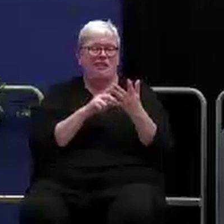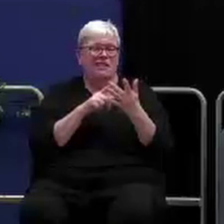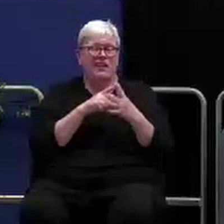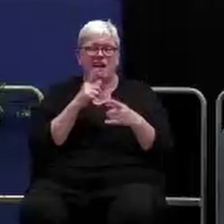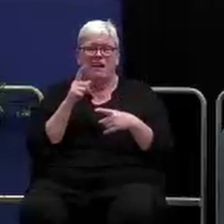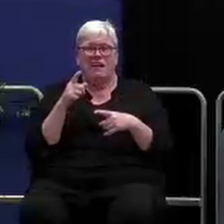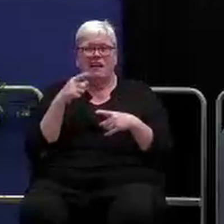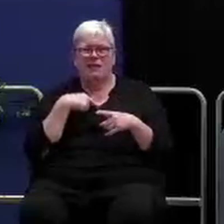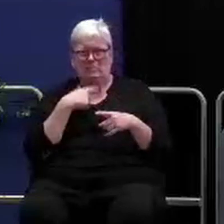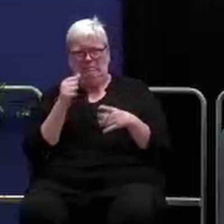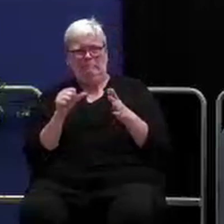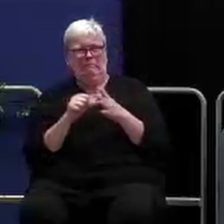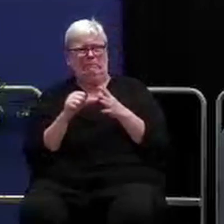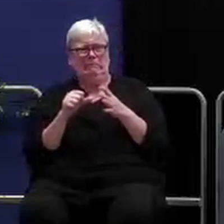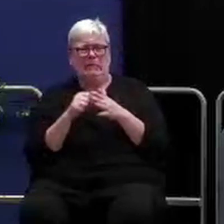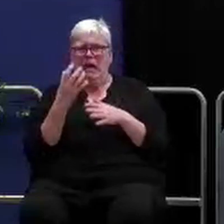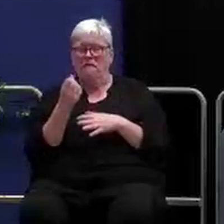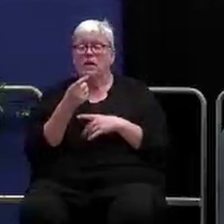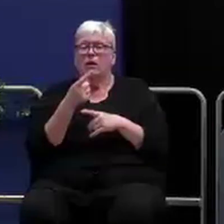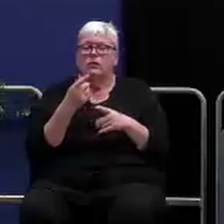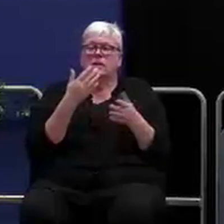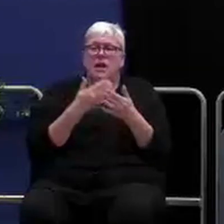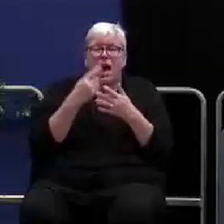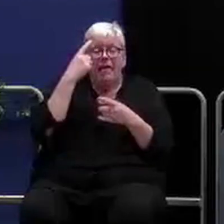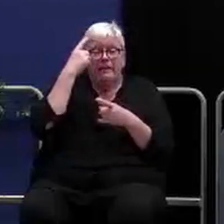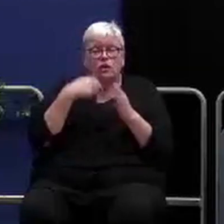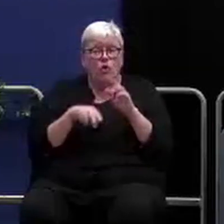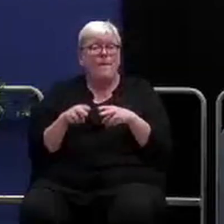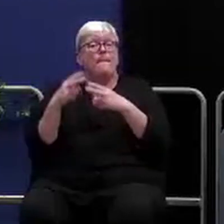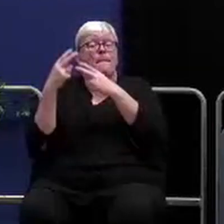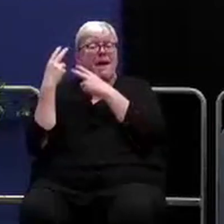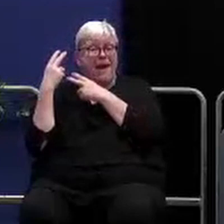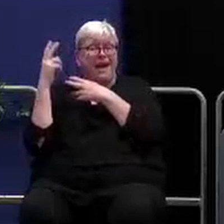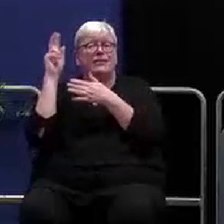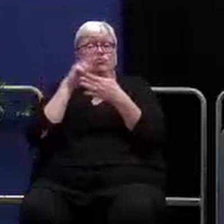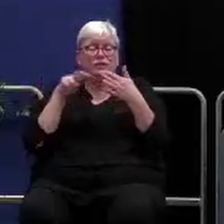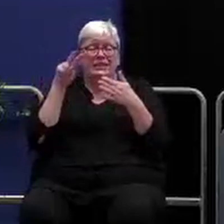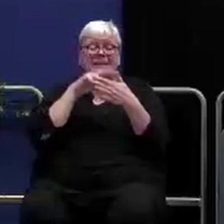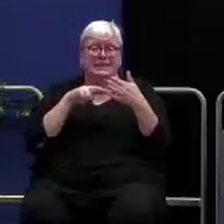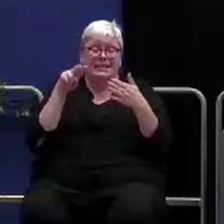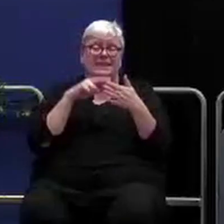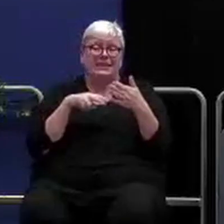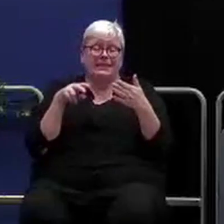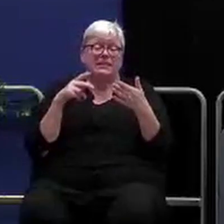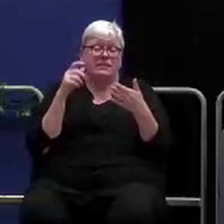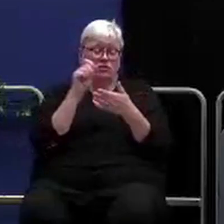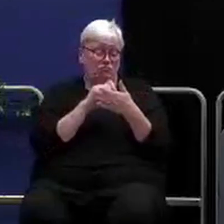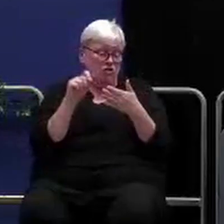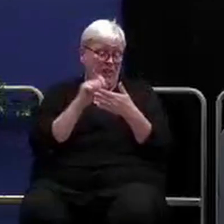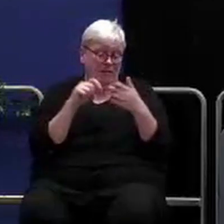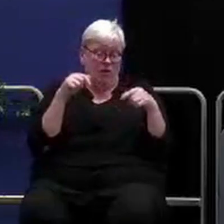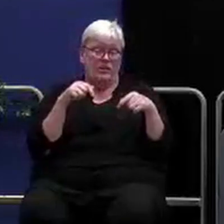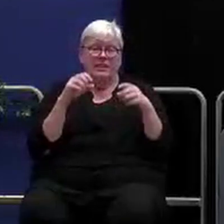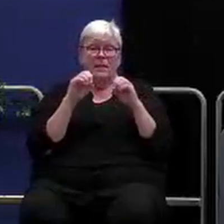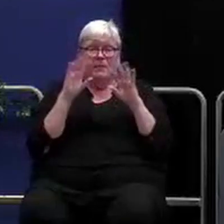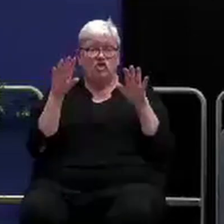some issues. But I think the thing, going back and reading the one I write about here is The